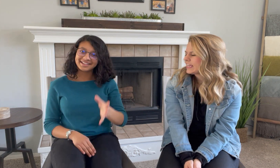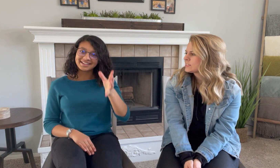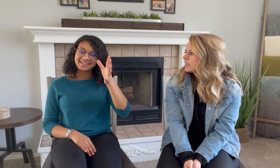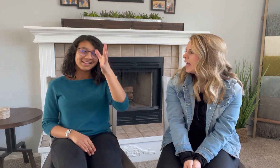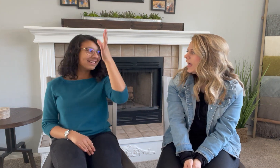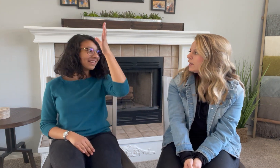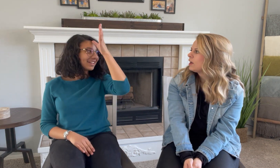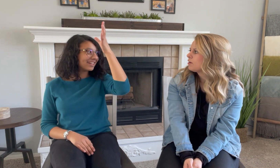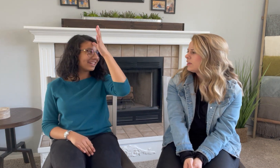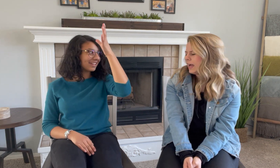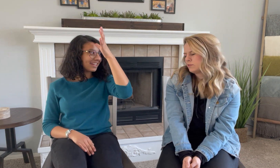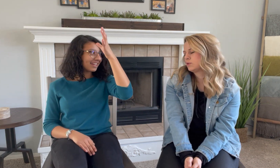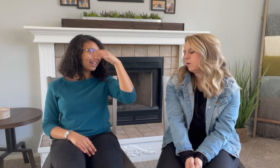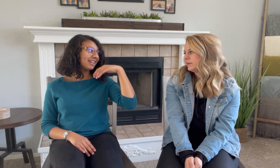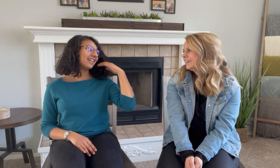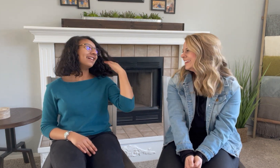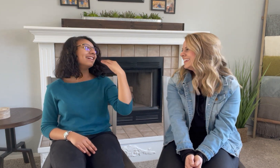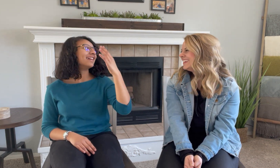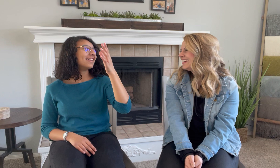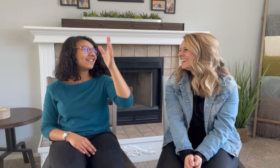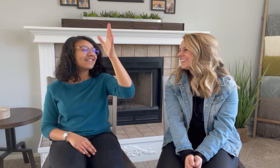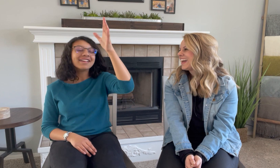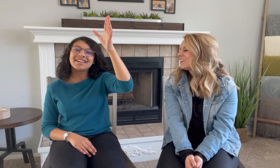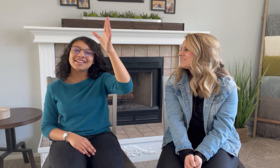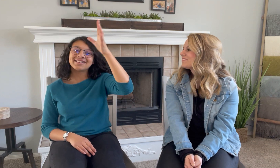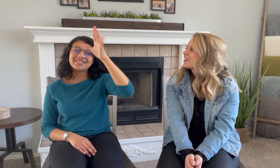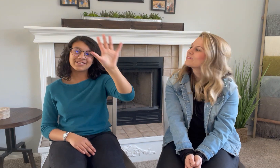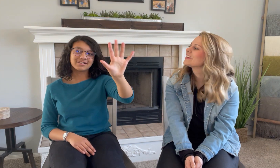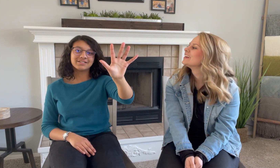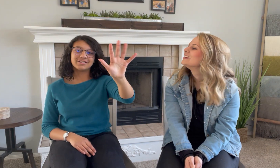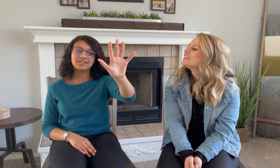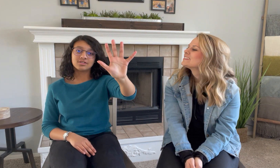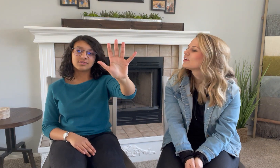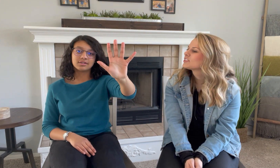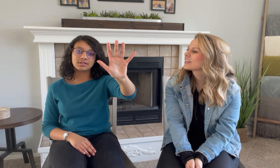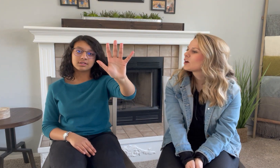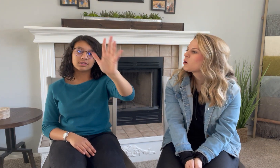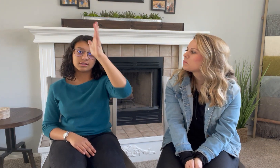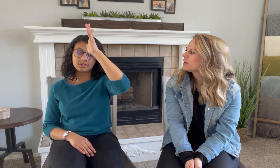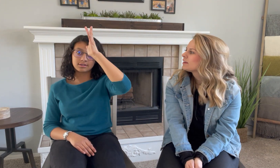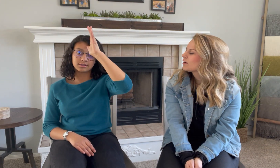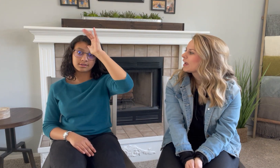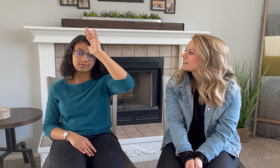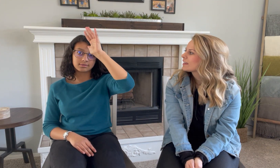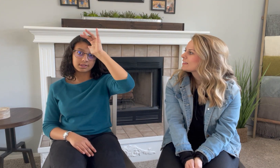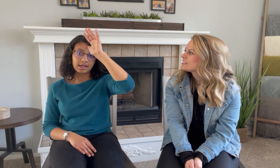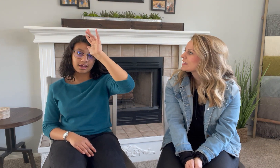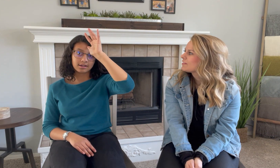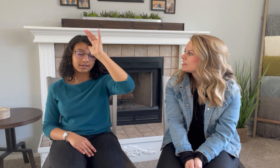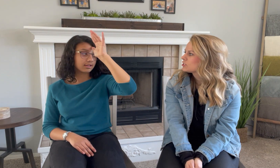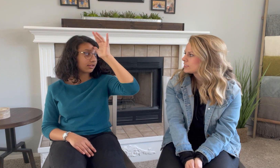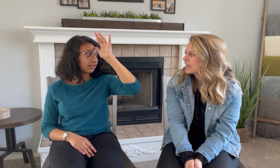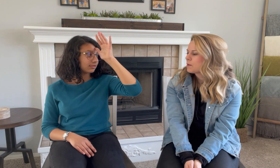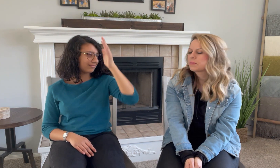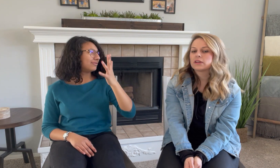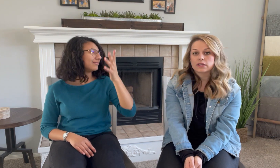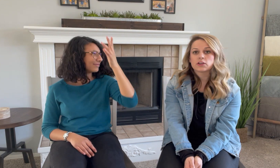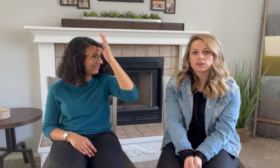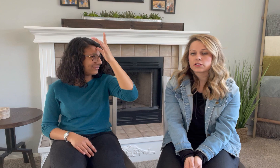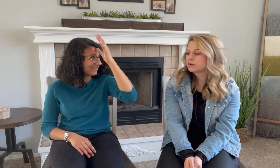is the head of the household, the head of the family. So you're just gonna open your hand like this and then just tap your